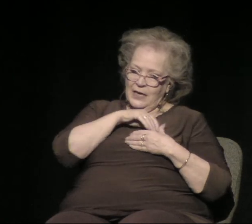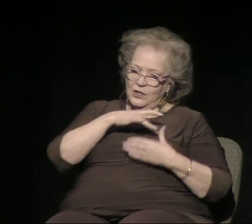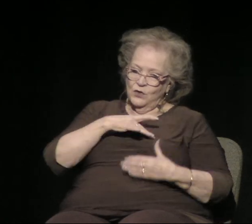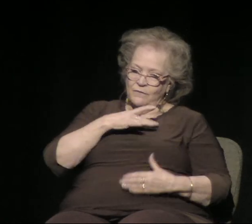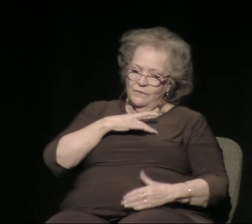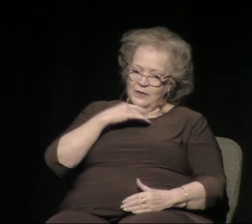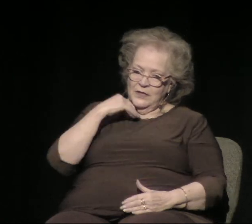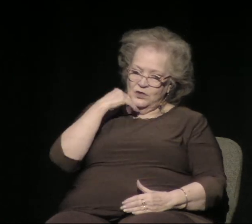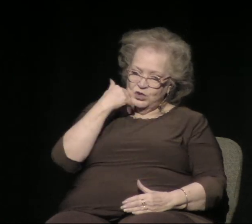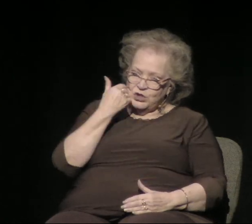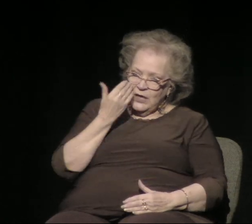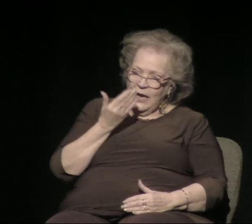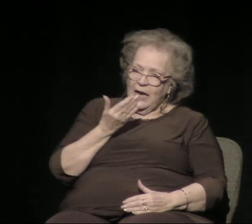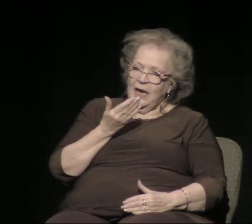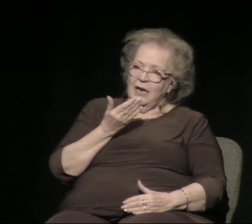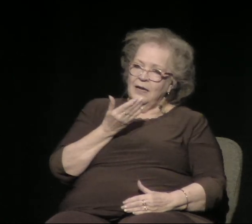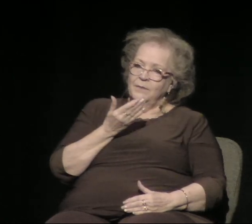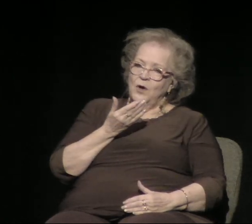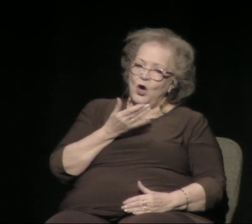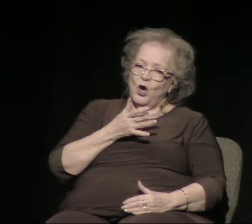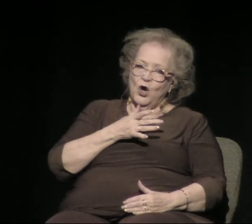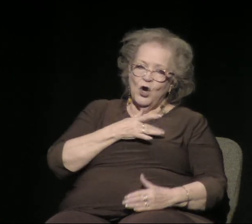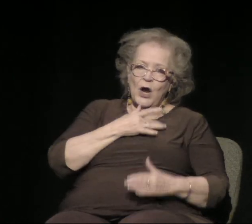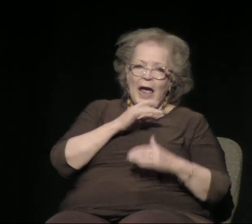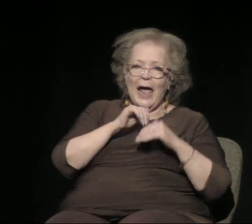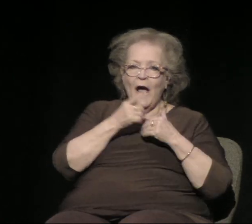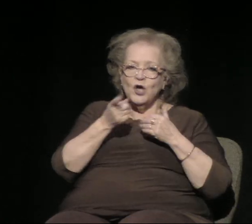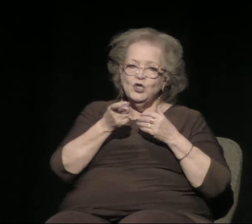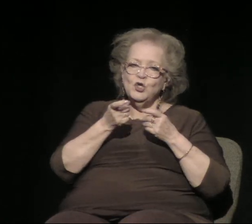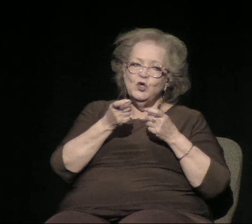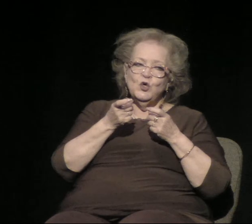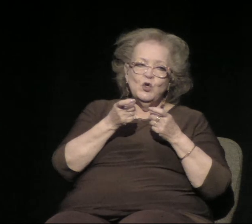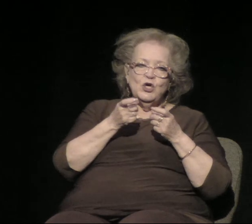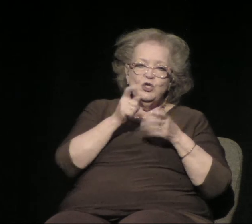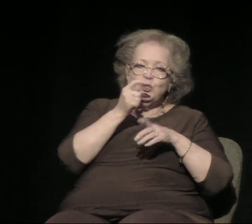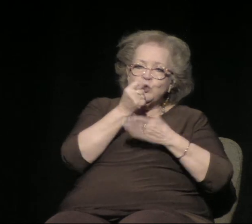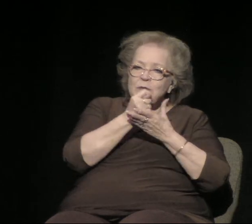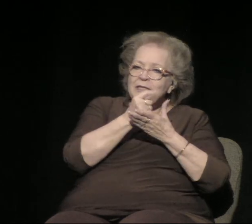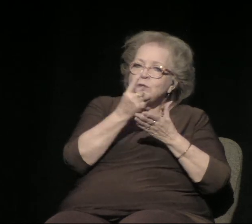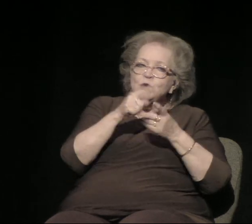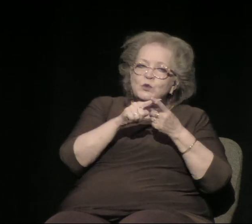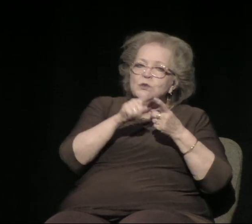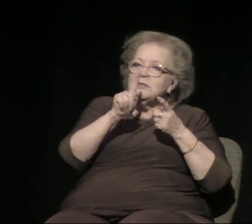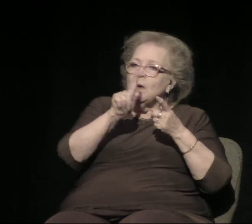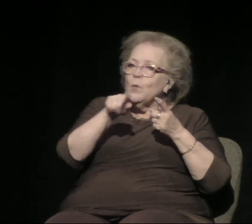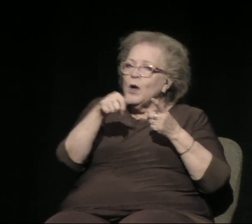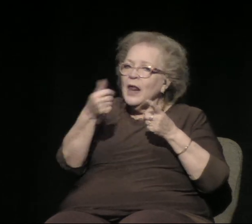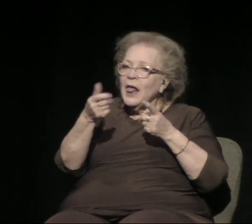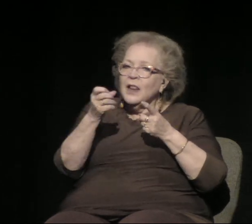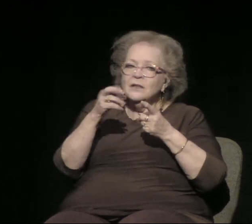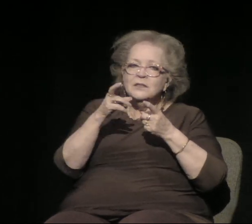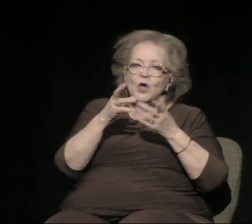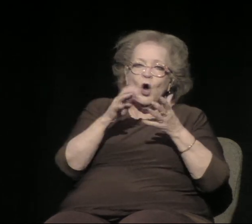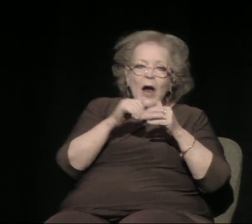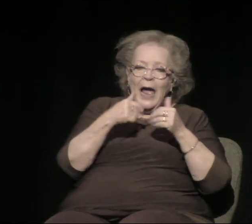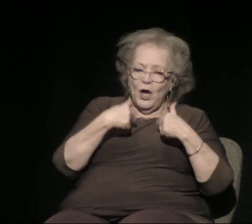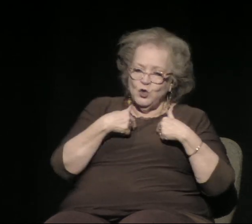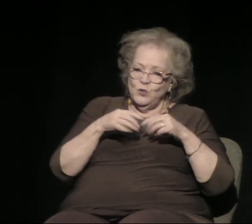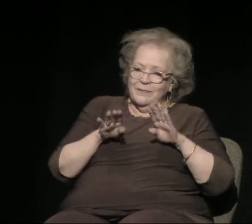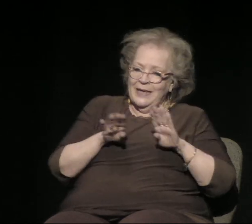spoken or treated someone or lost your integrity, I think that's okay. In fact, I think